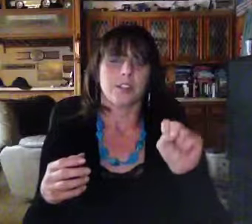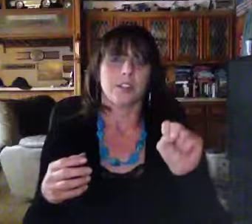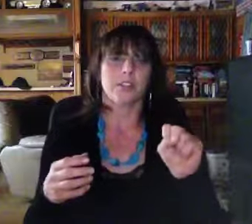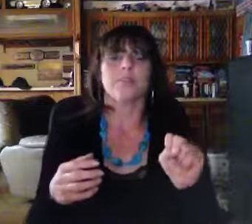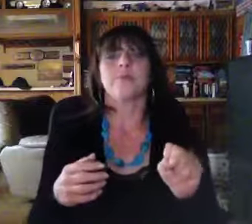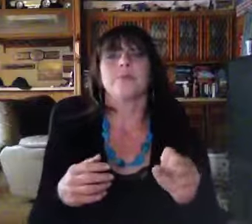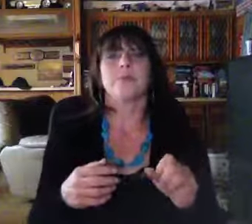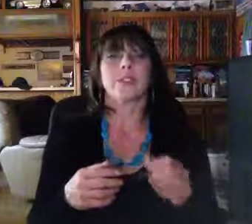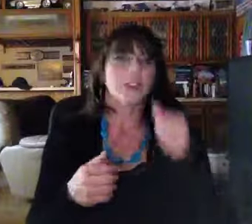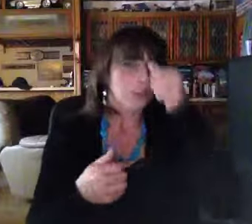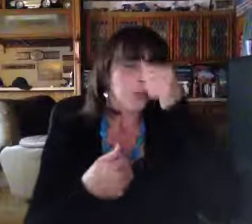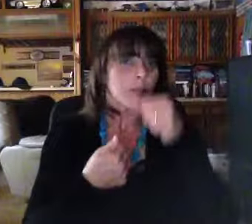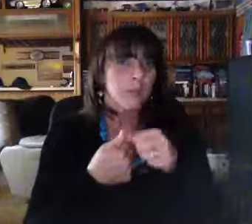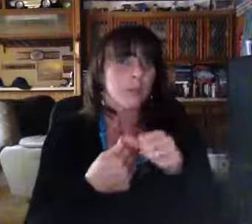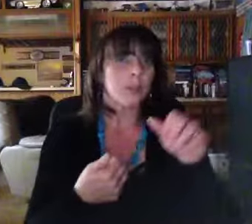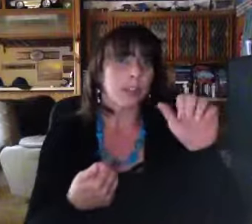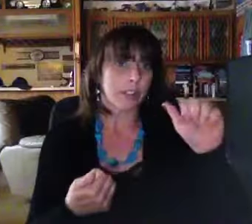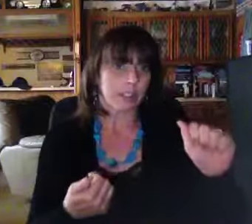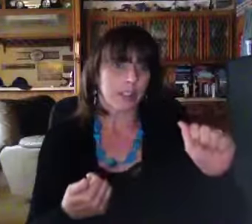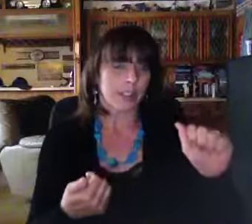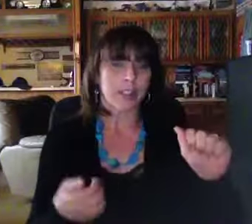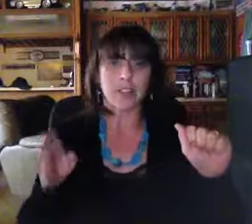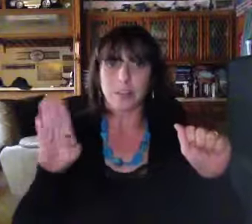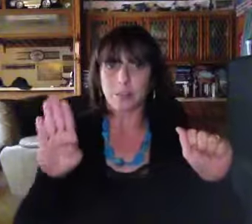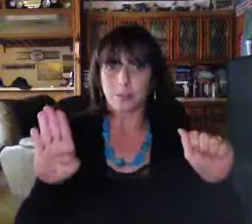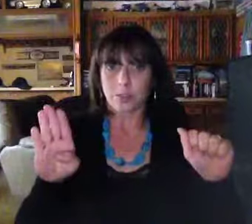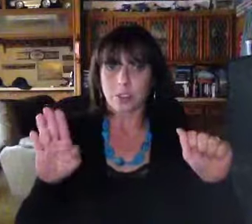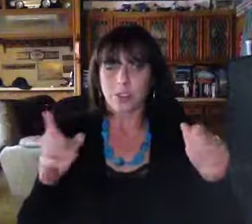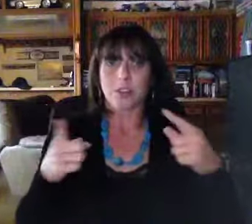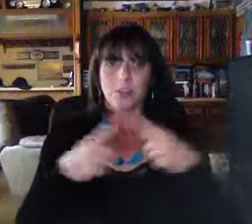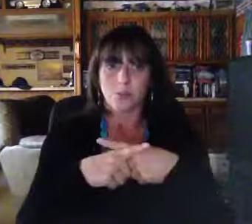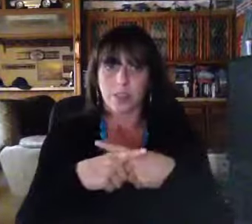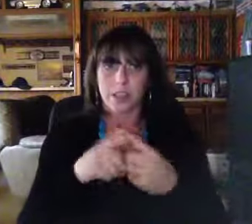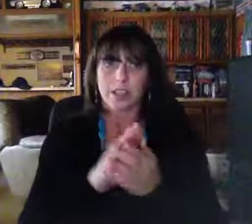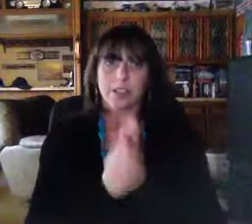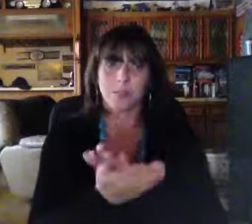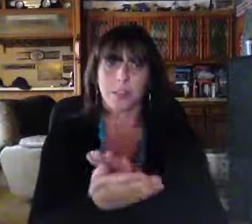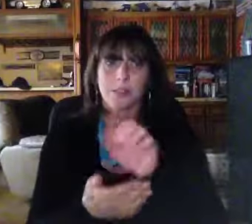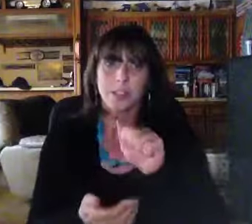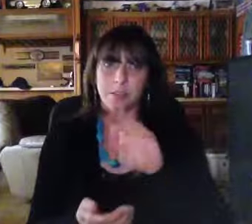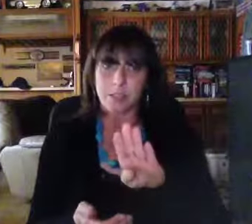AB. This time you have a single reactant giving you 2 products, a different format.